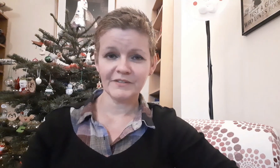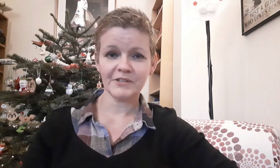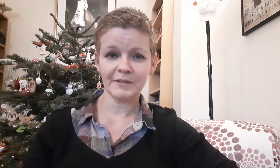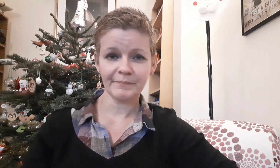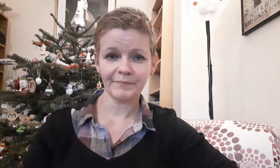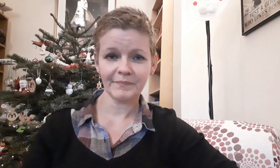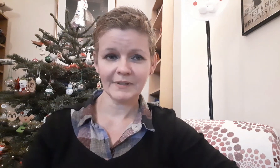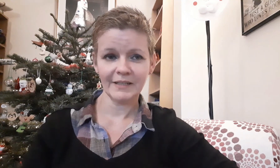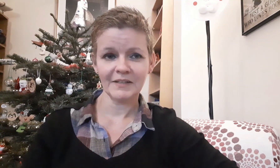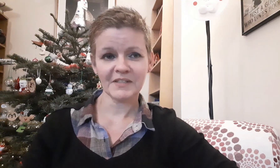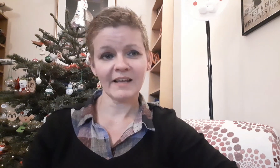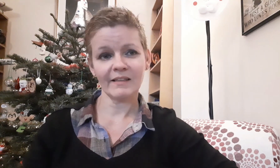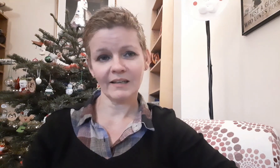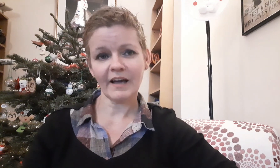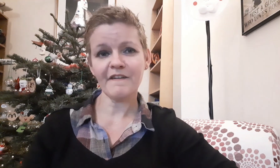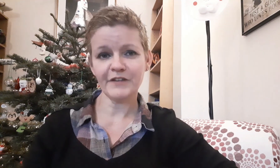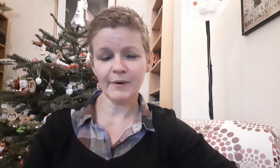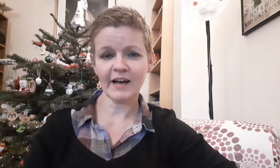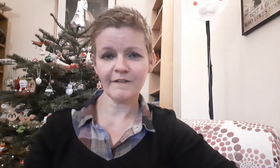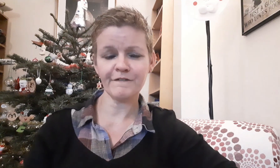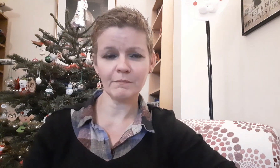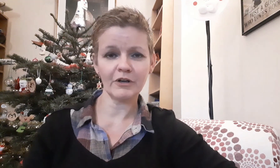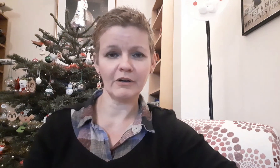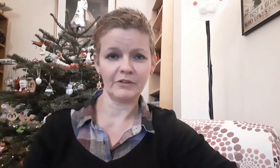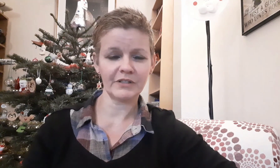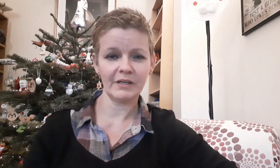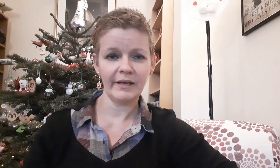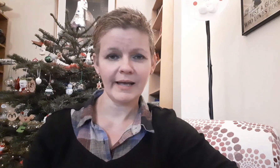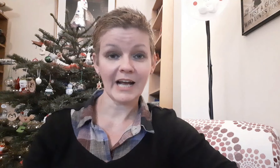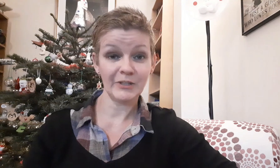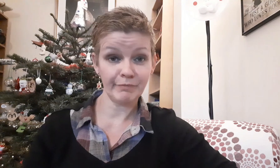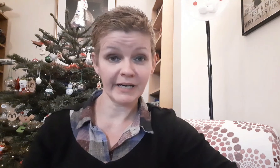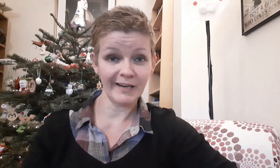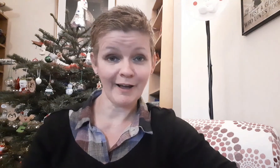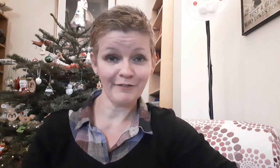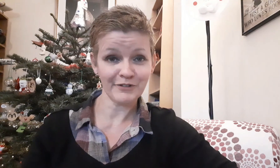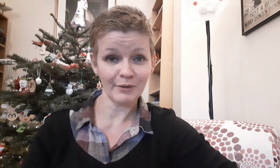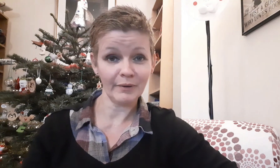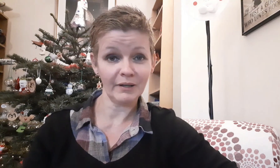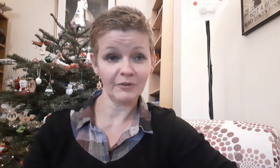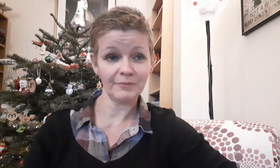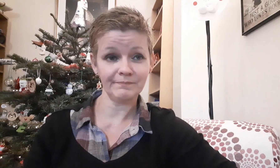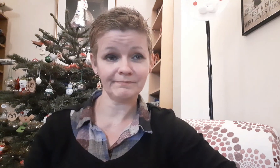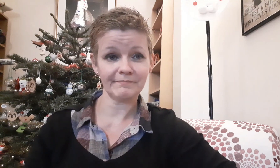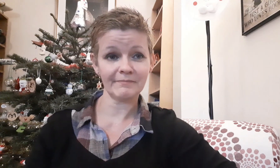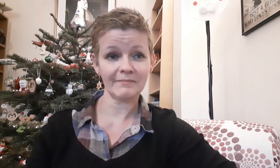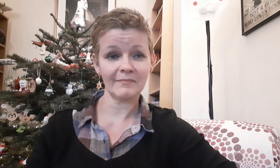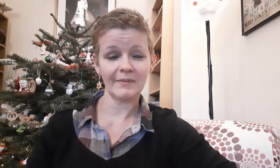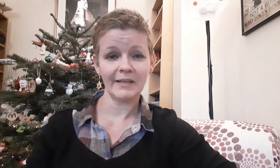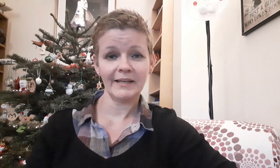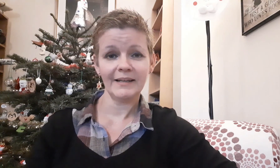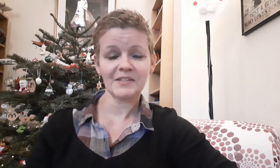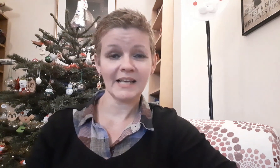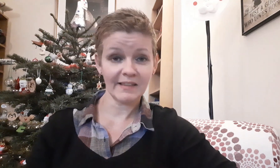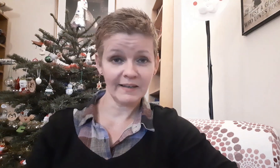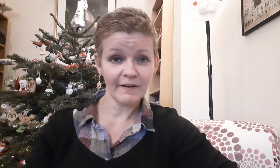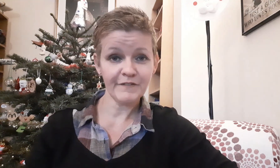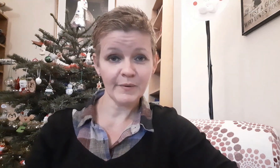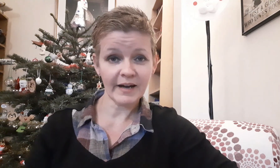Friends, take the life you have from God and bring life to the world. Take the love you have